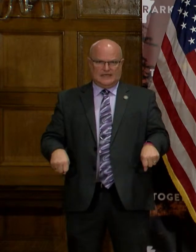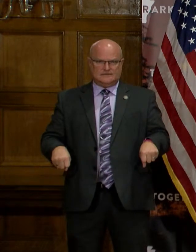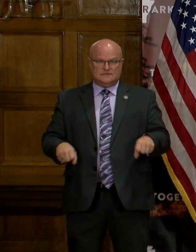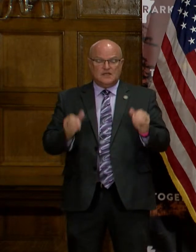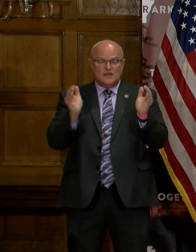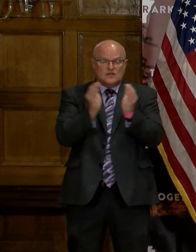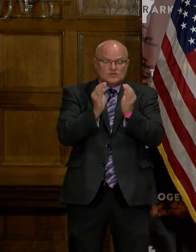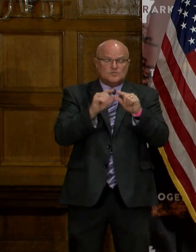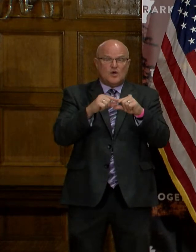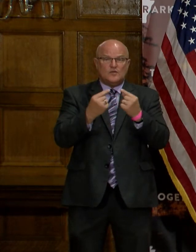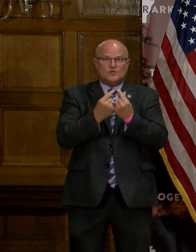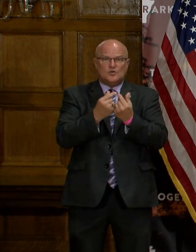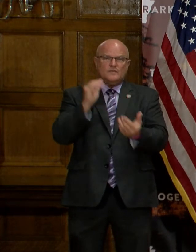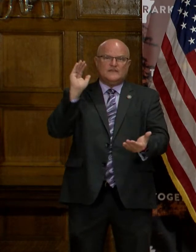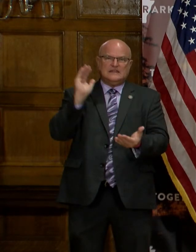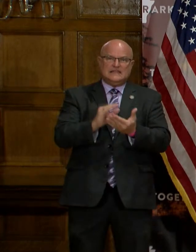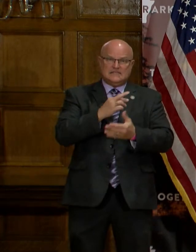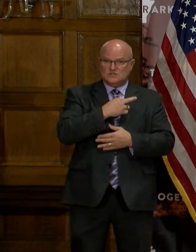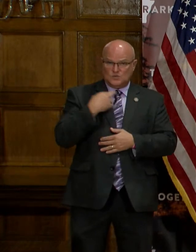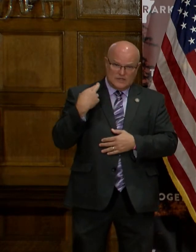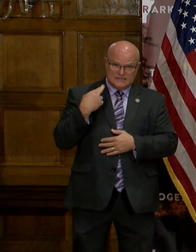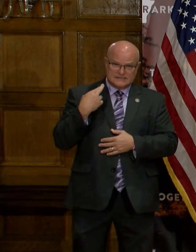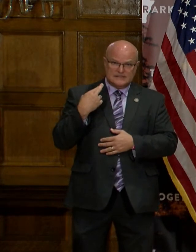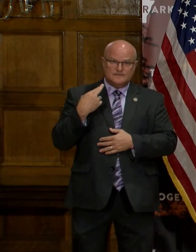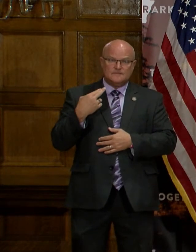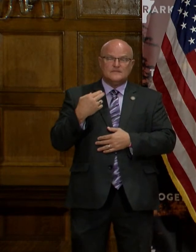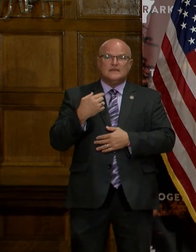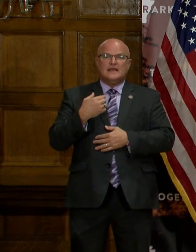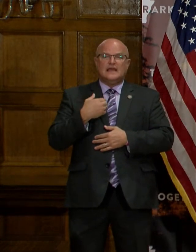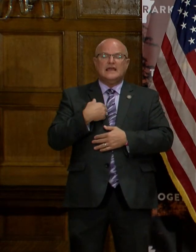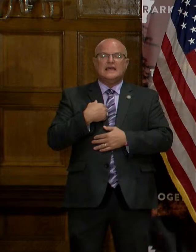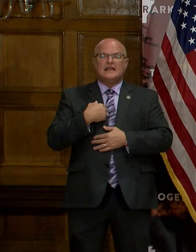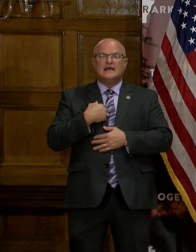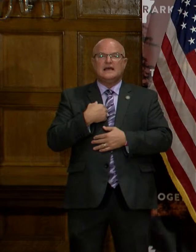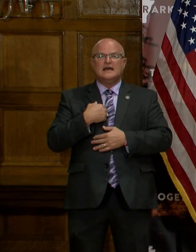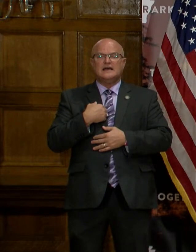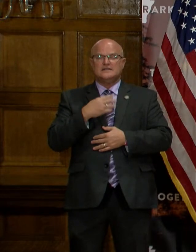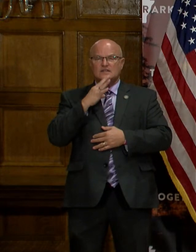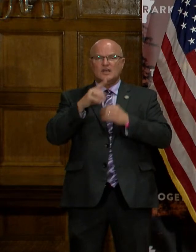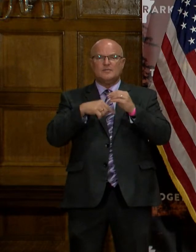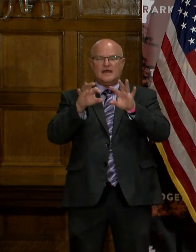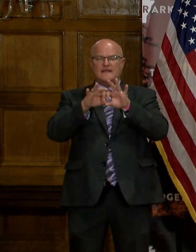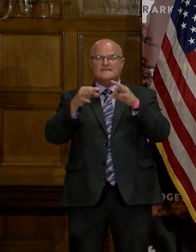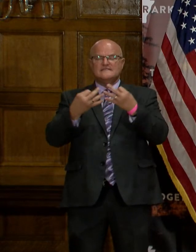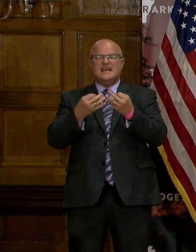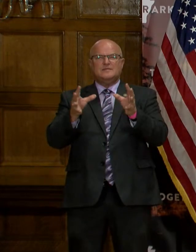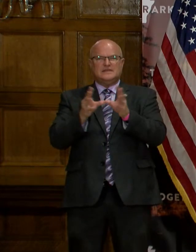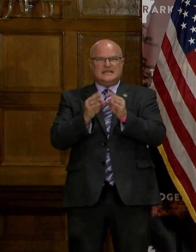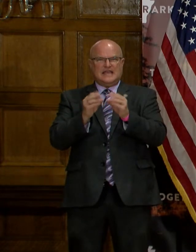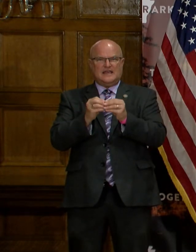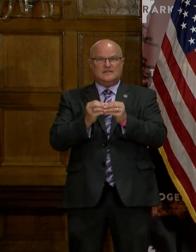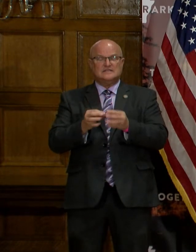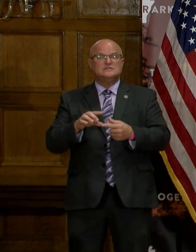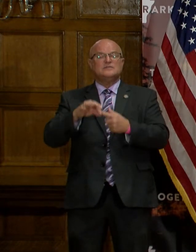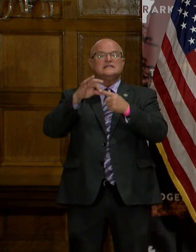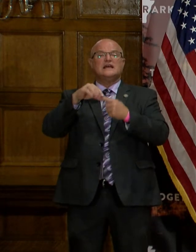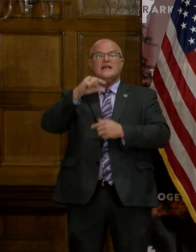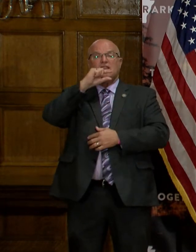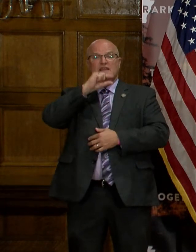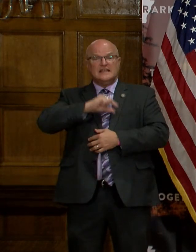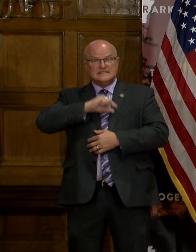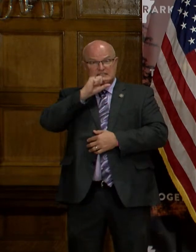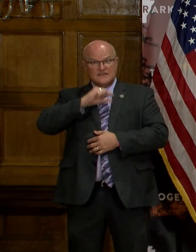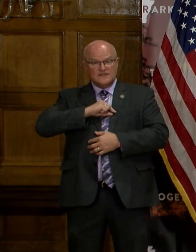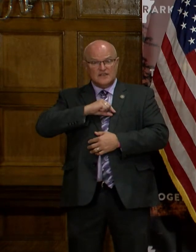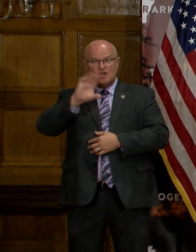smaller the group, the less that risk is. And I'm leading into the issue of family gatherings, especially Thanksgiving,